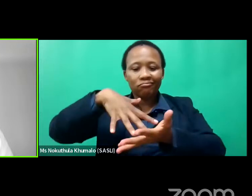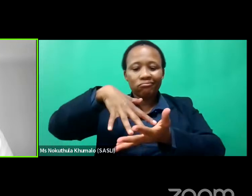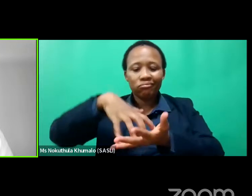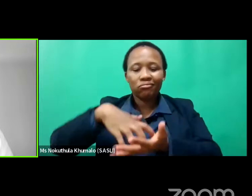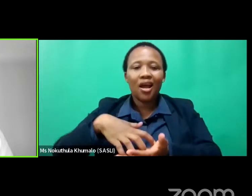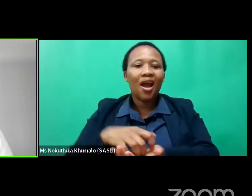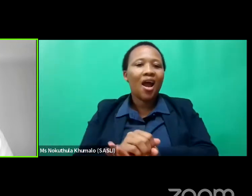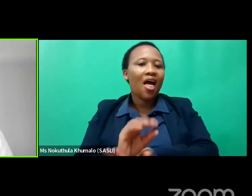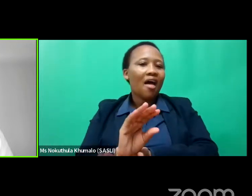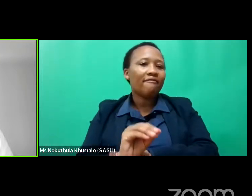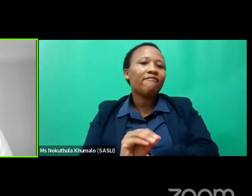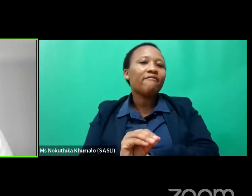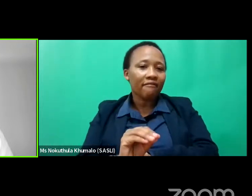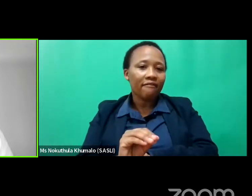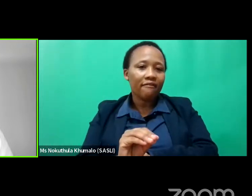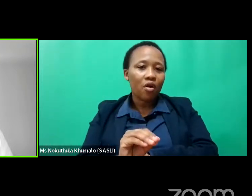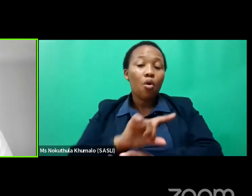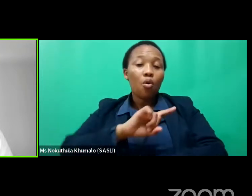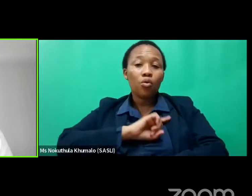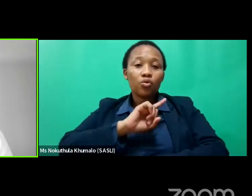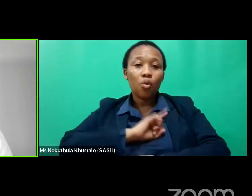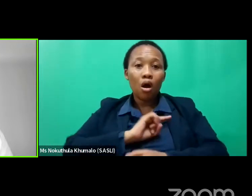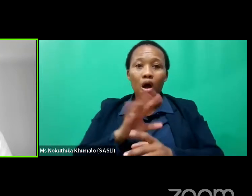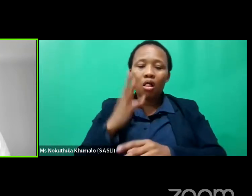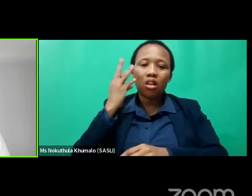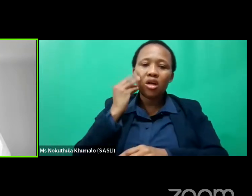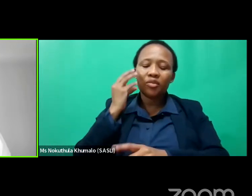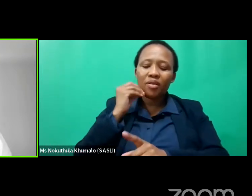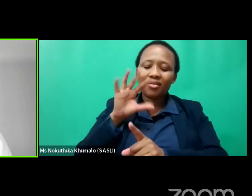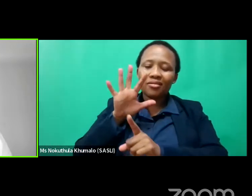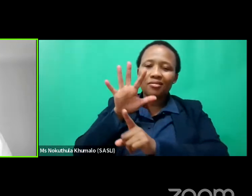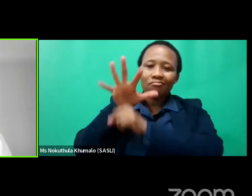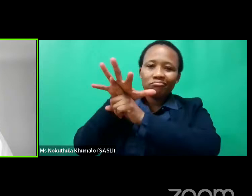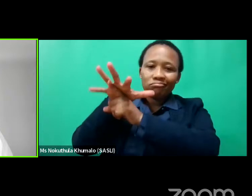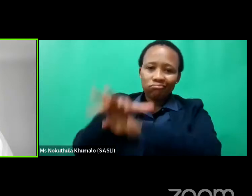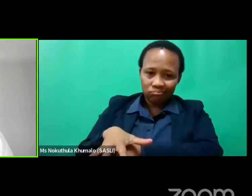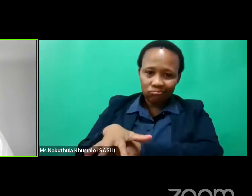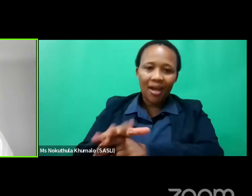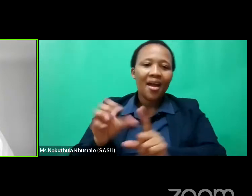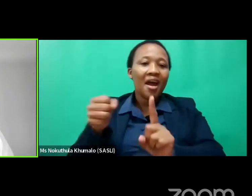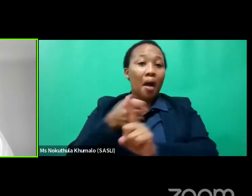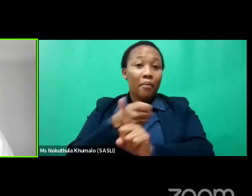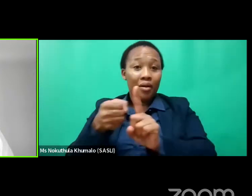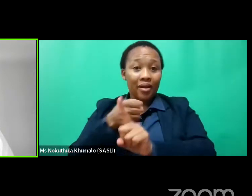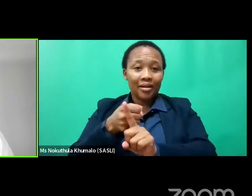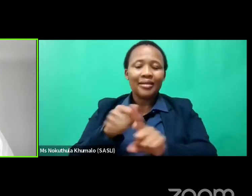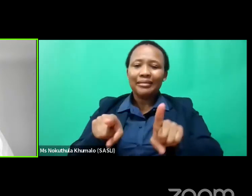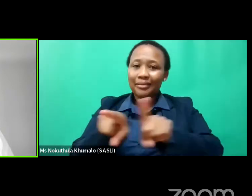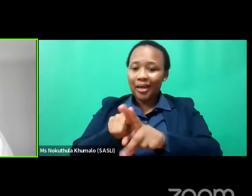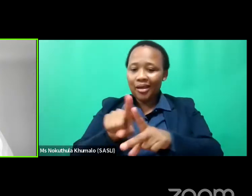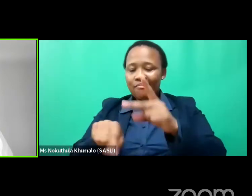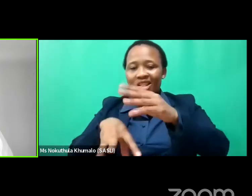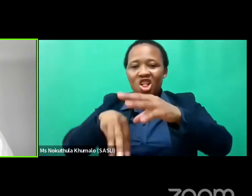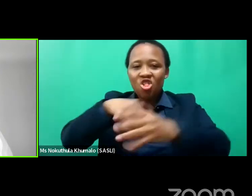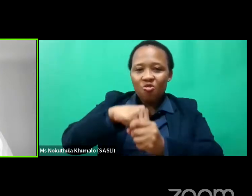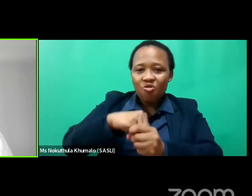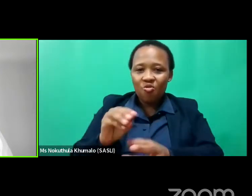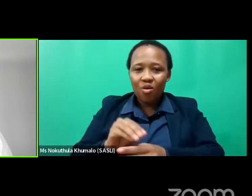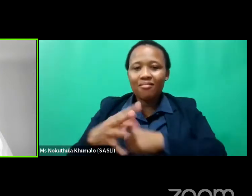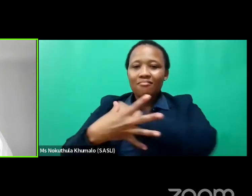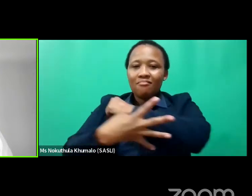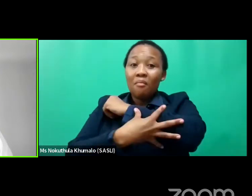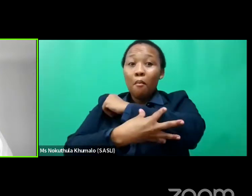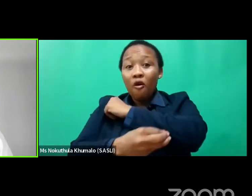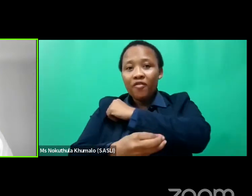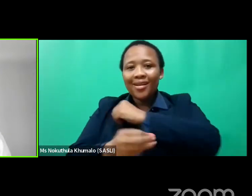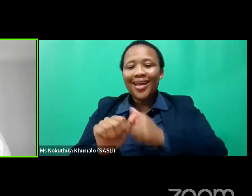compounded effects of discrimination, abuse, and secondary effects such as poverty and others. This is a